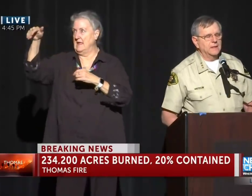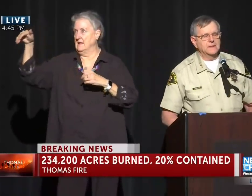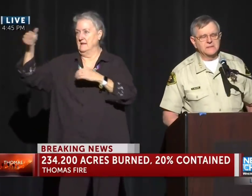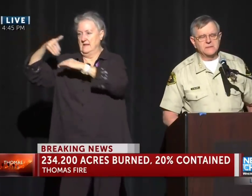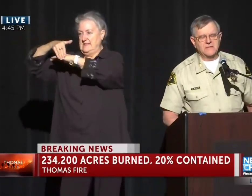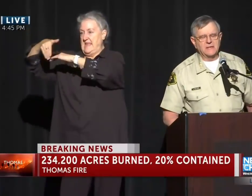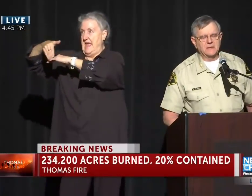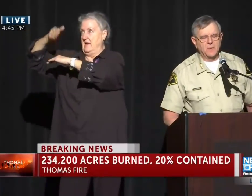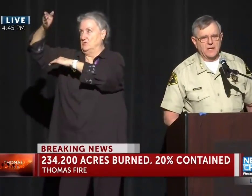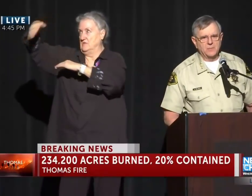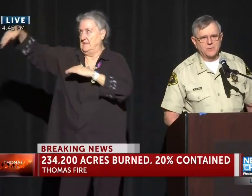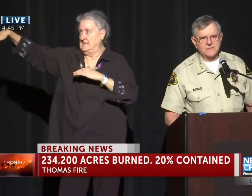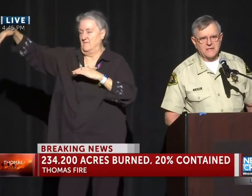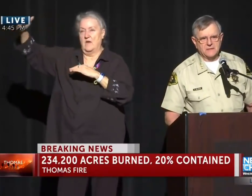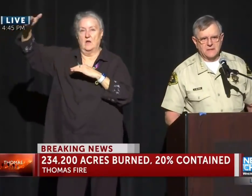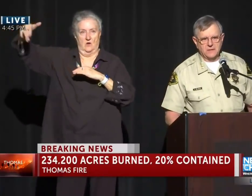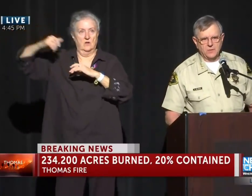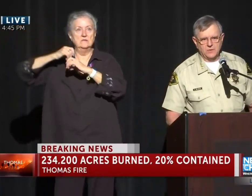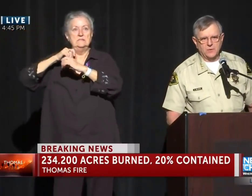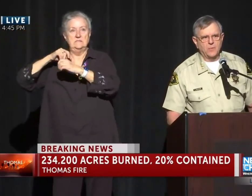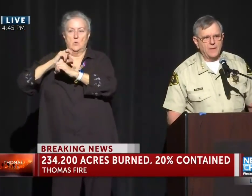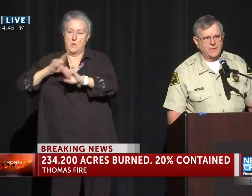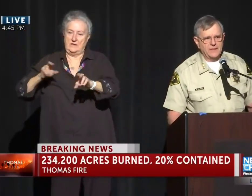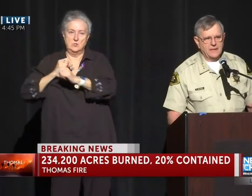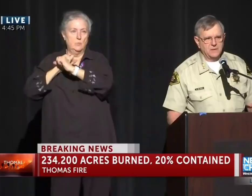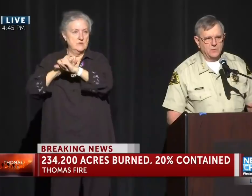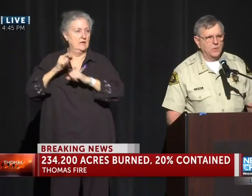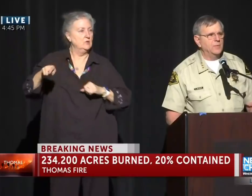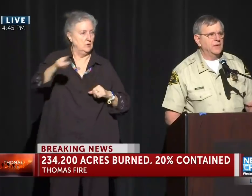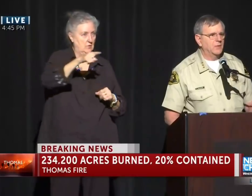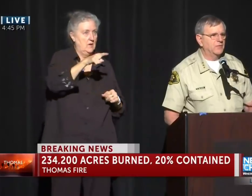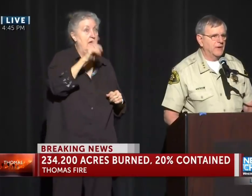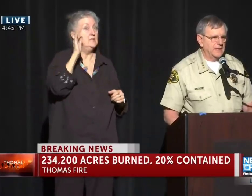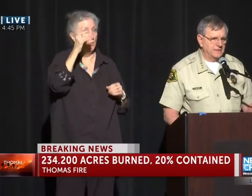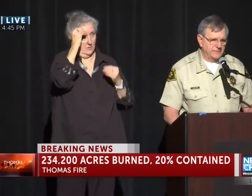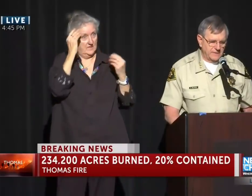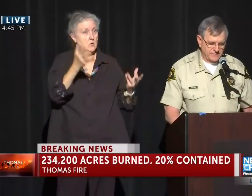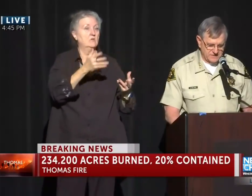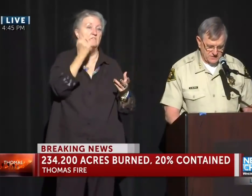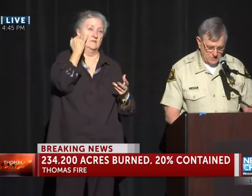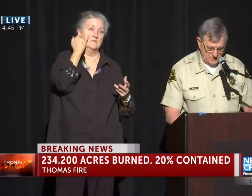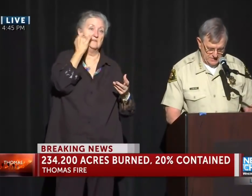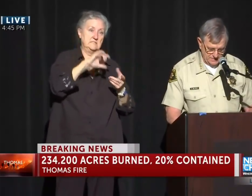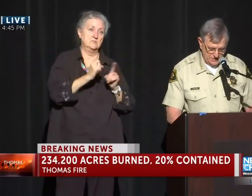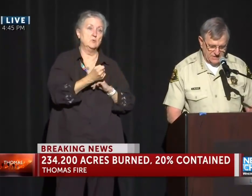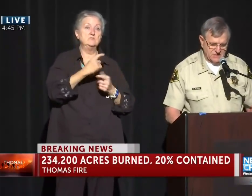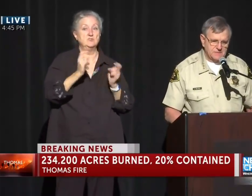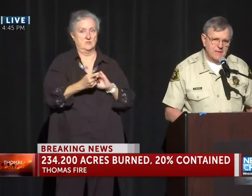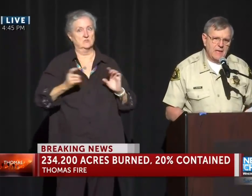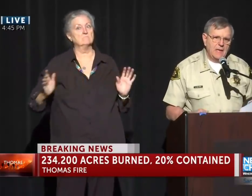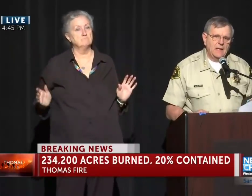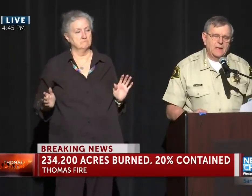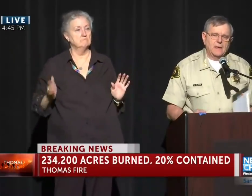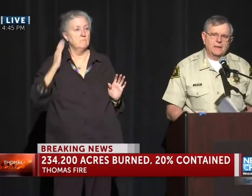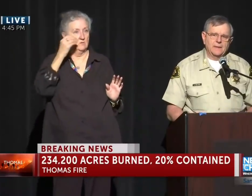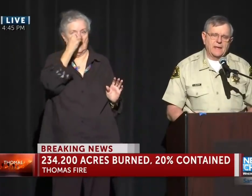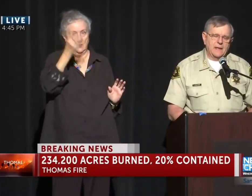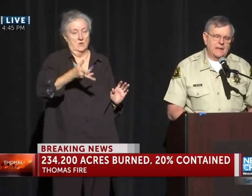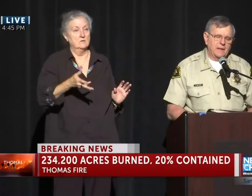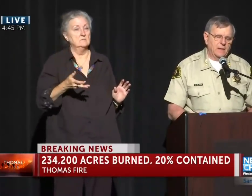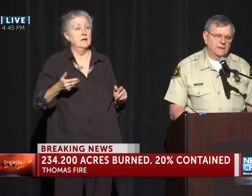fire standing by to protect you and your property, and you will be notified if the situation changes.